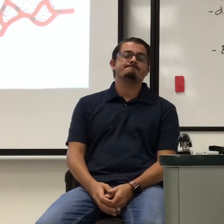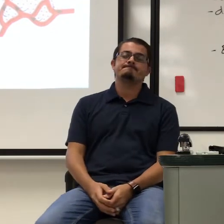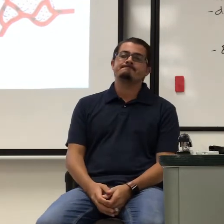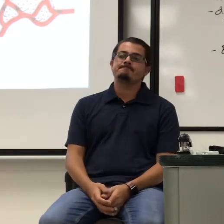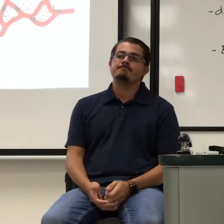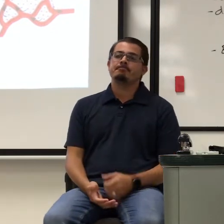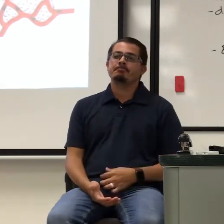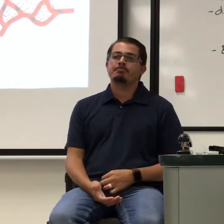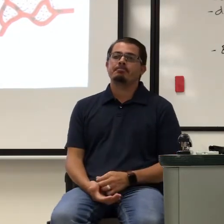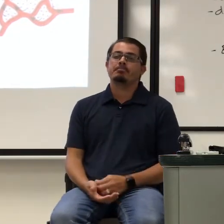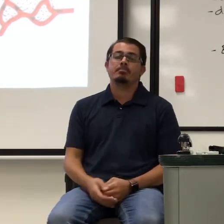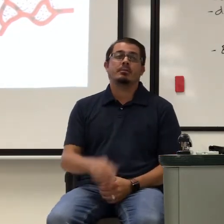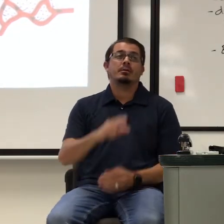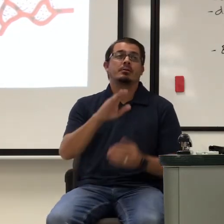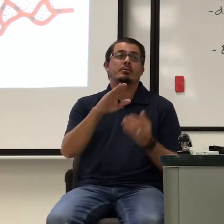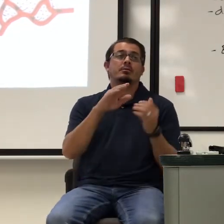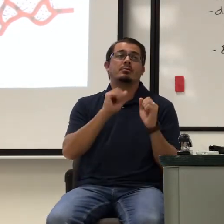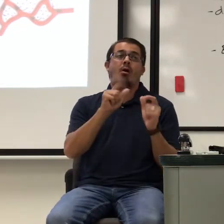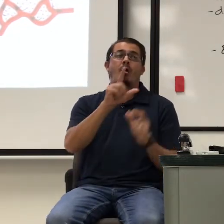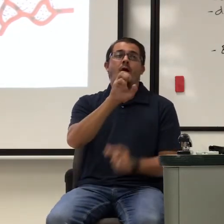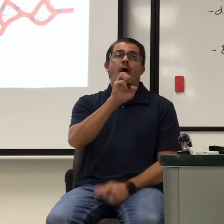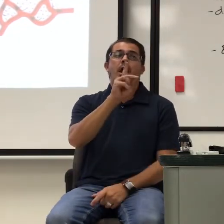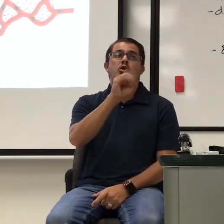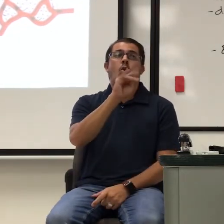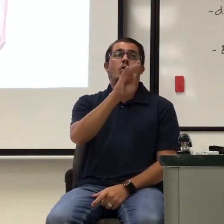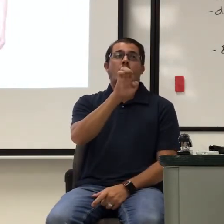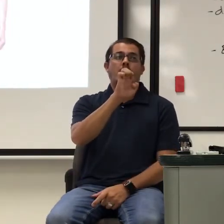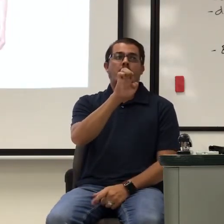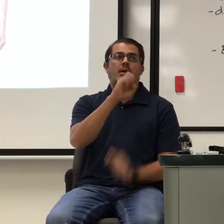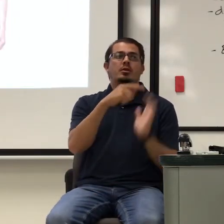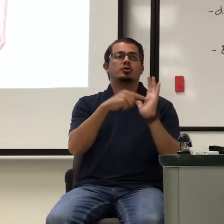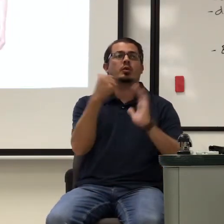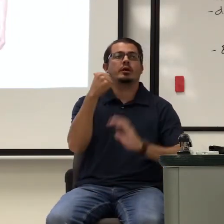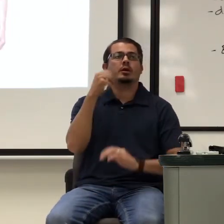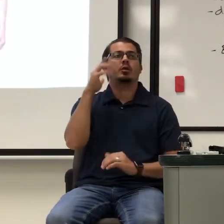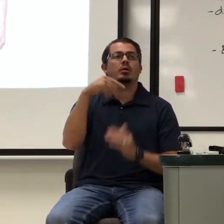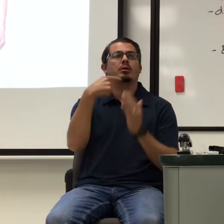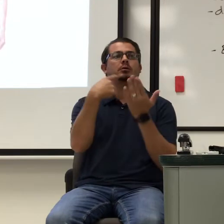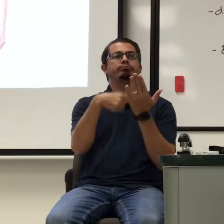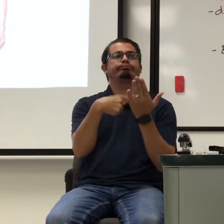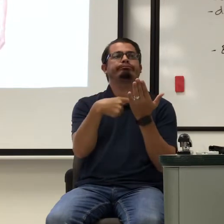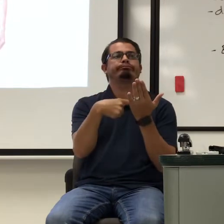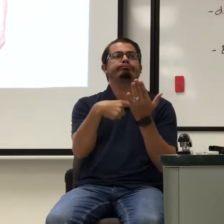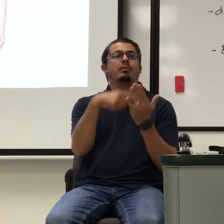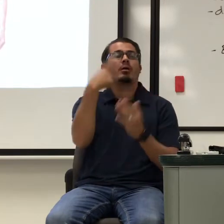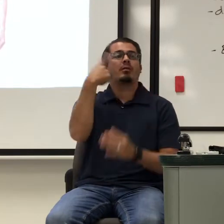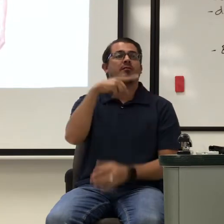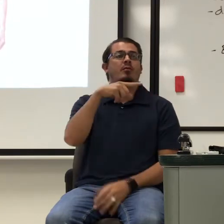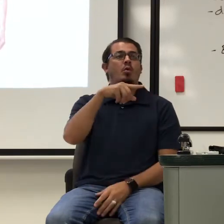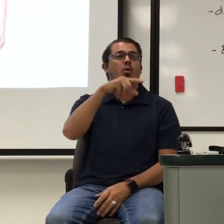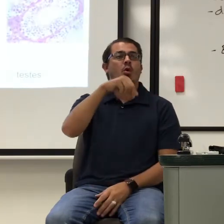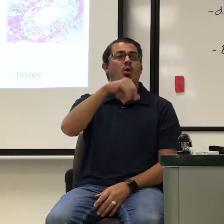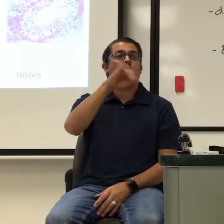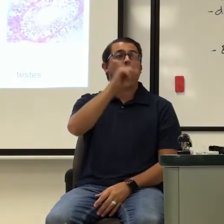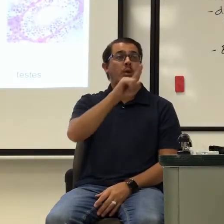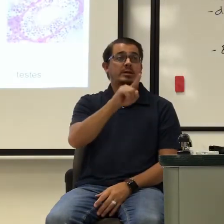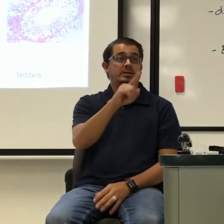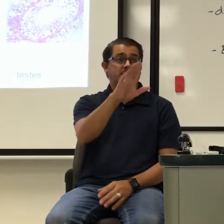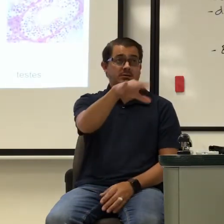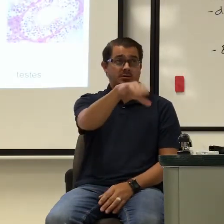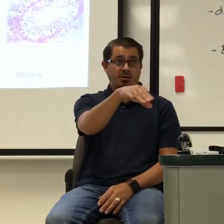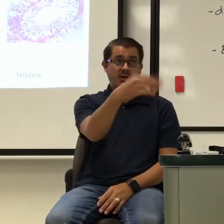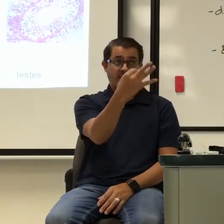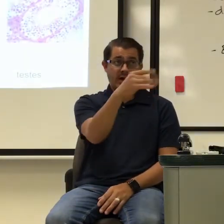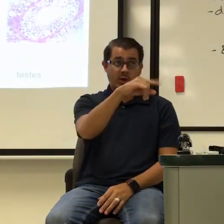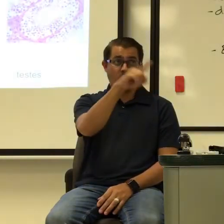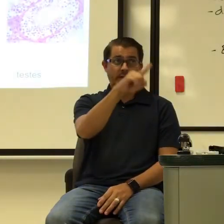Now all endocrine glands are illustrated here, and we'll start to go through them. For your quiz on Friday,